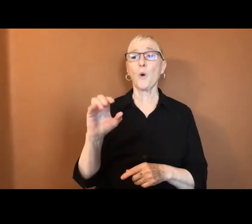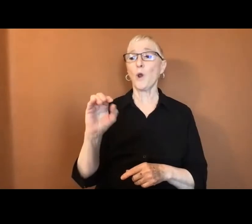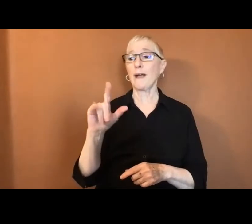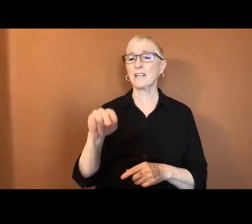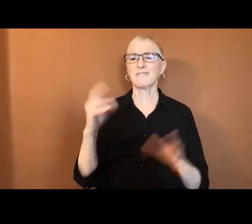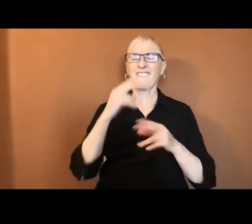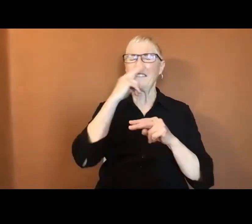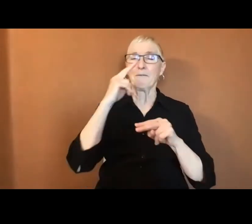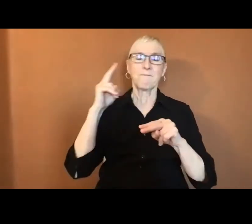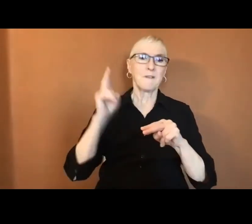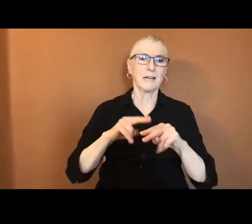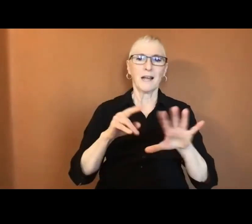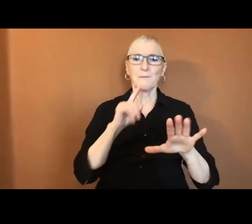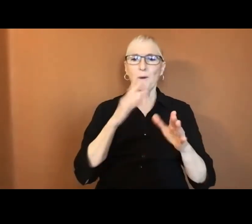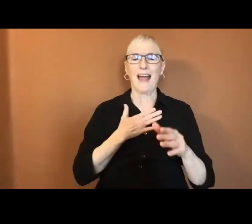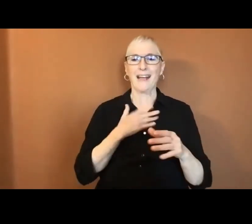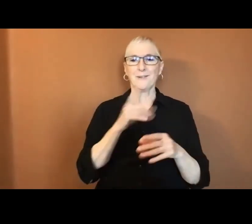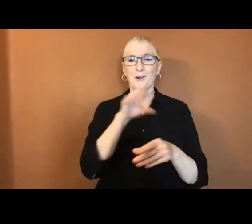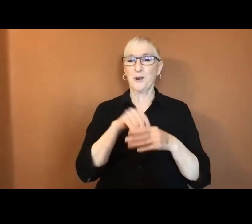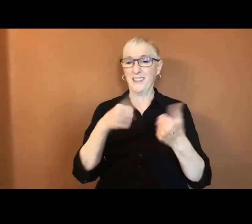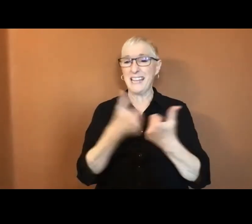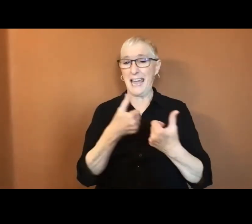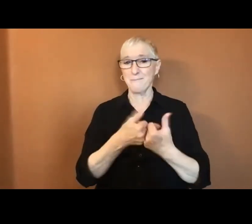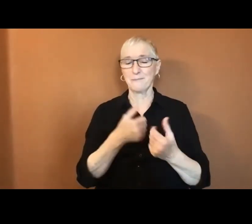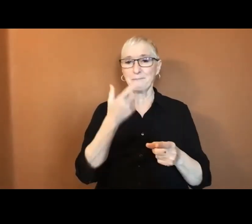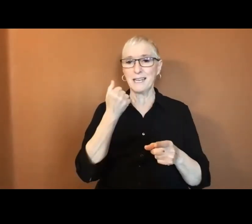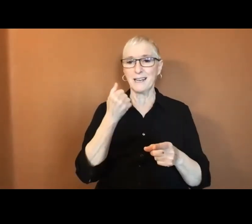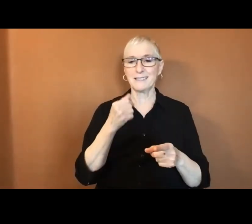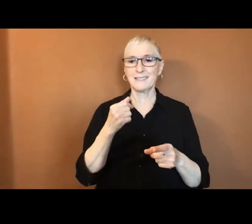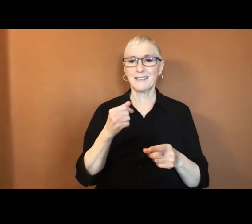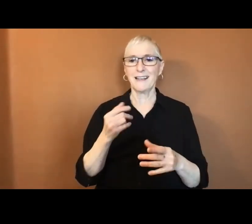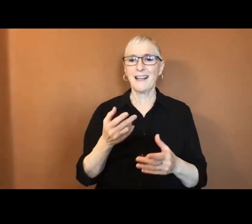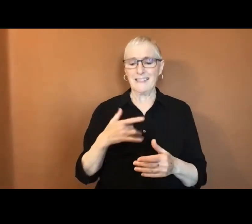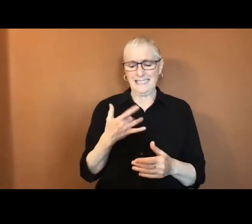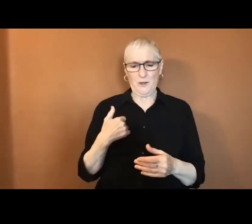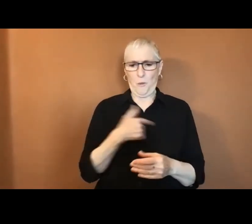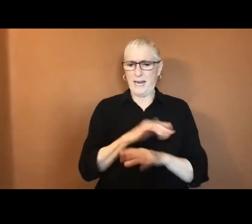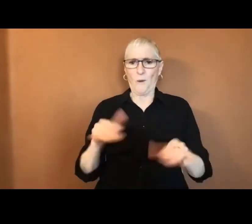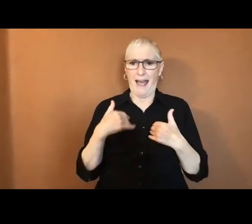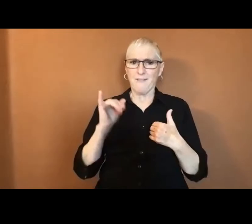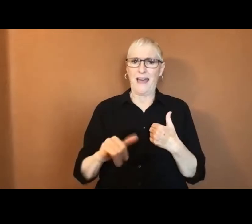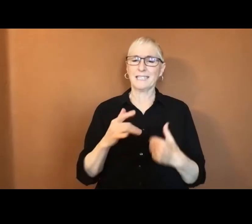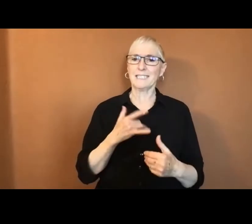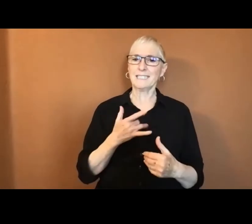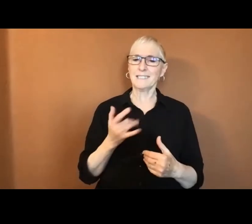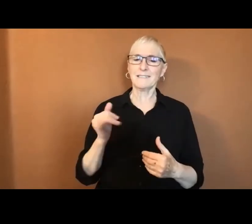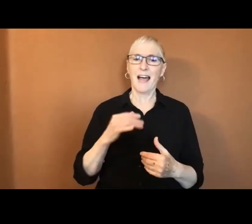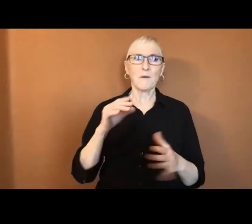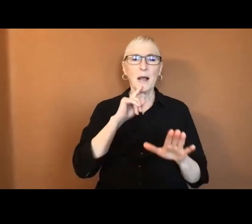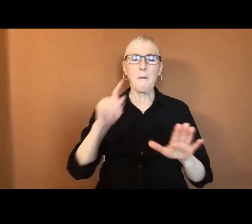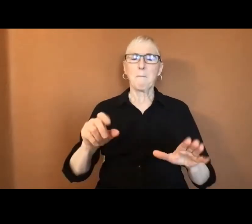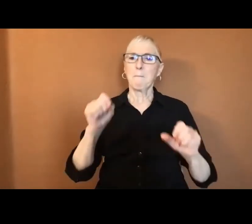one, and I'm so glad that that made it into the game, because it's a sense we don't have. So it's sort of this magical,